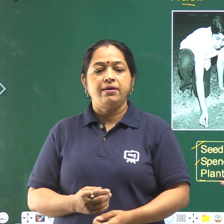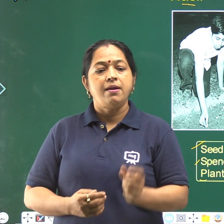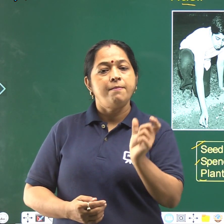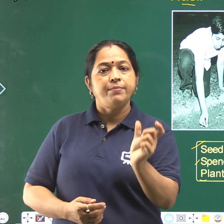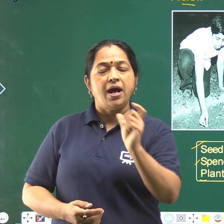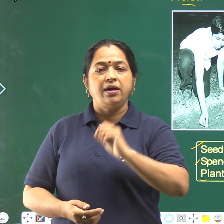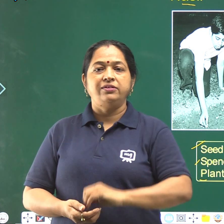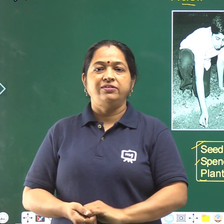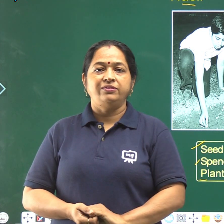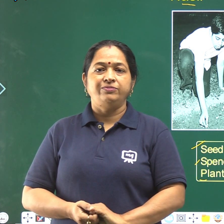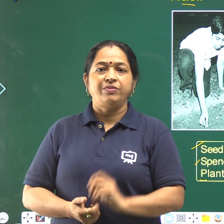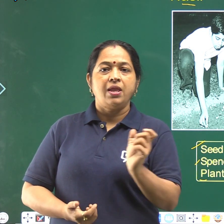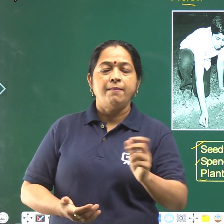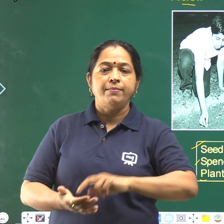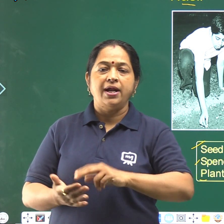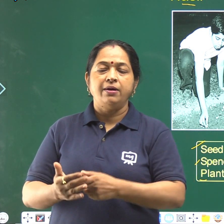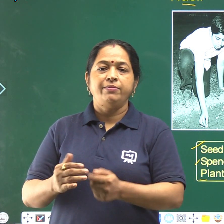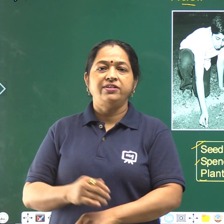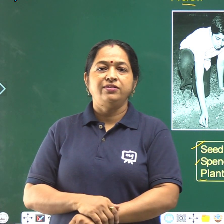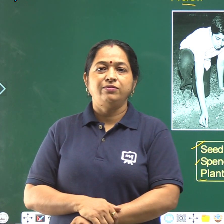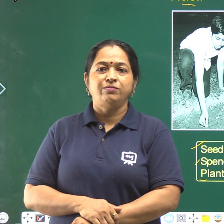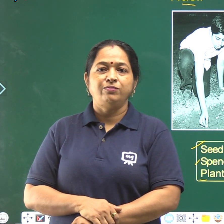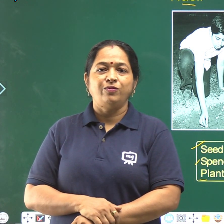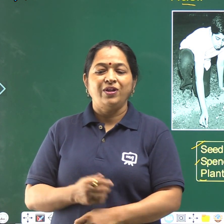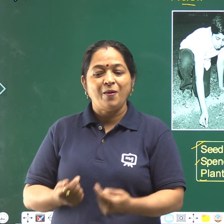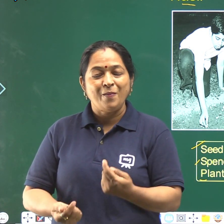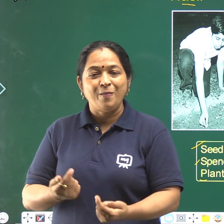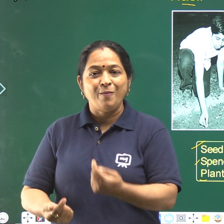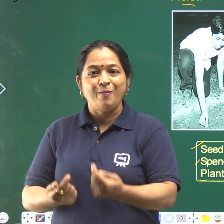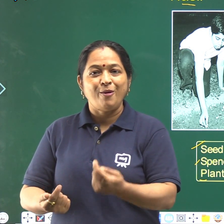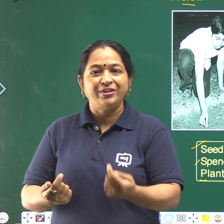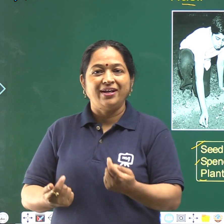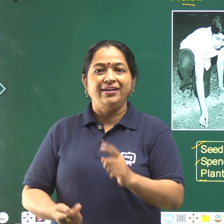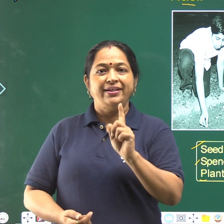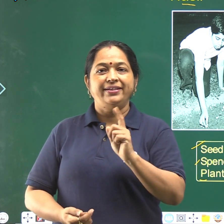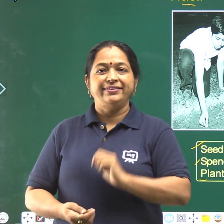Plant. Plant means paudha.